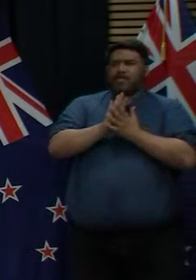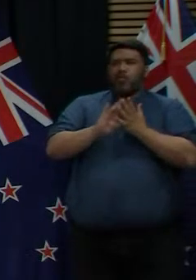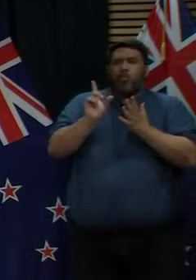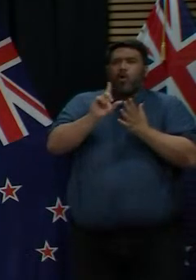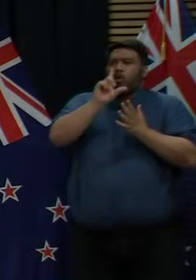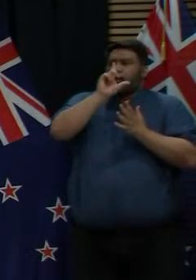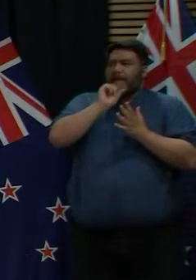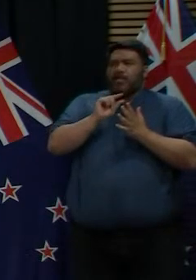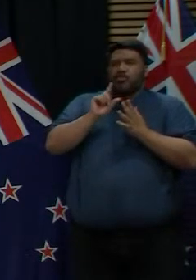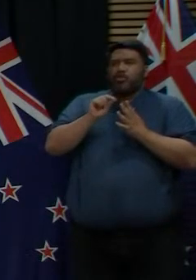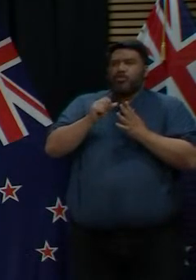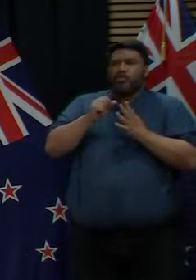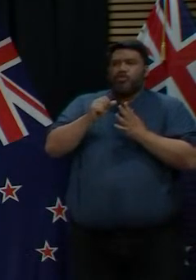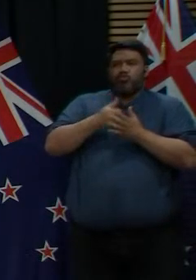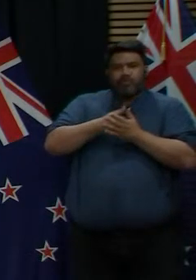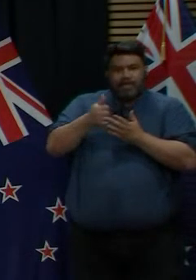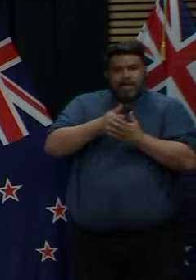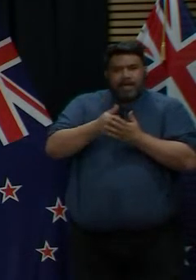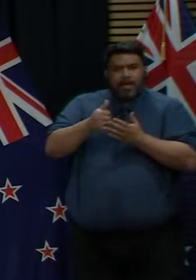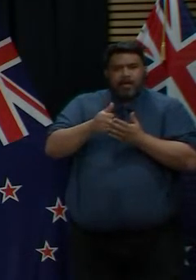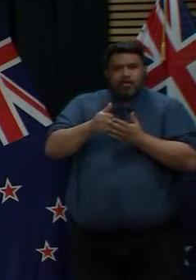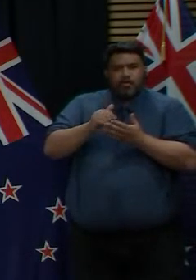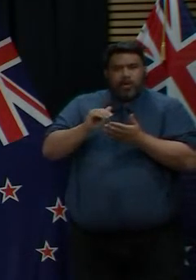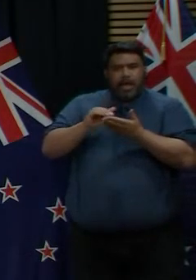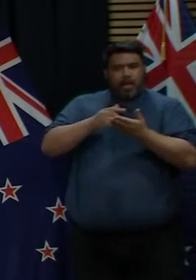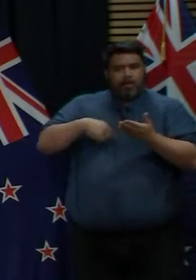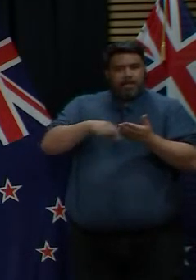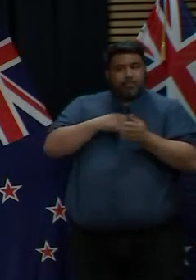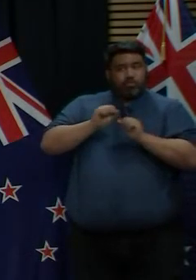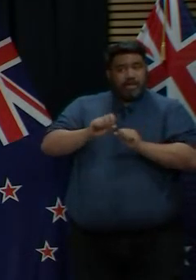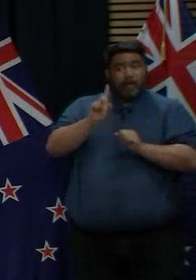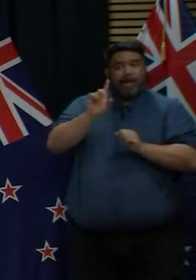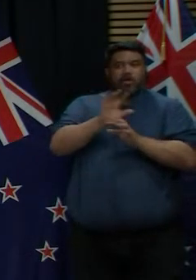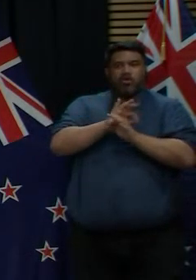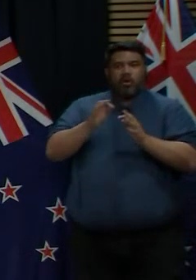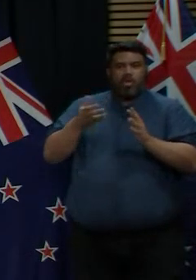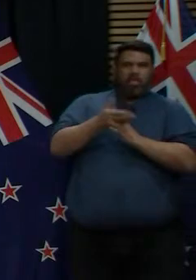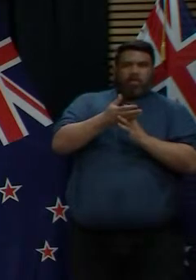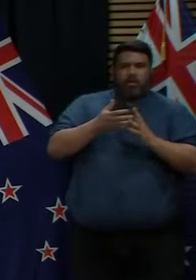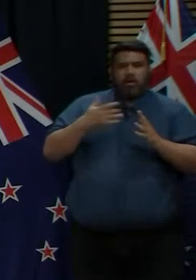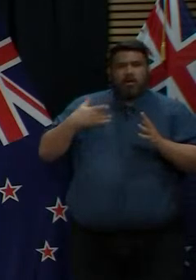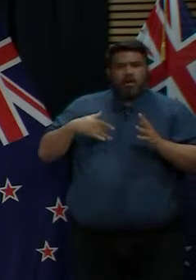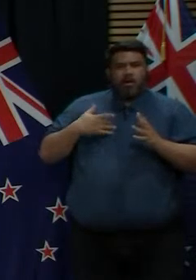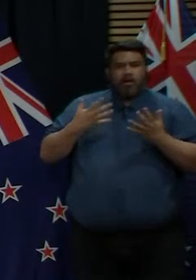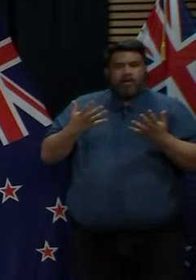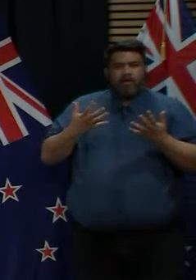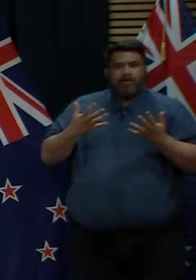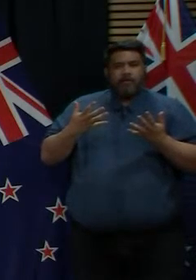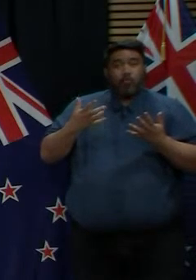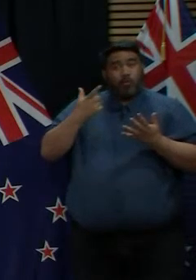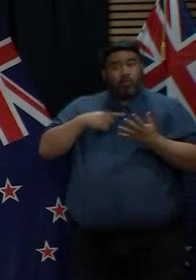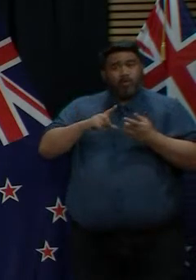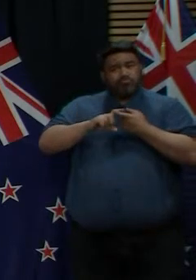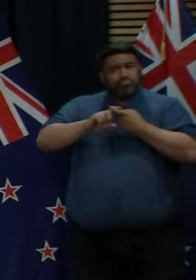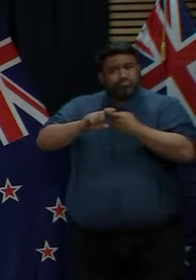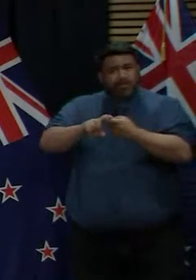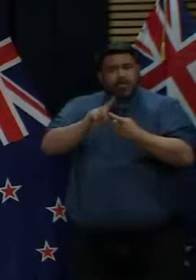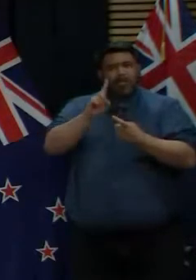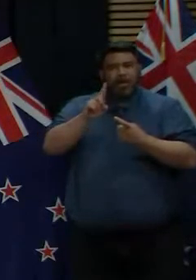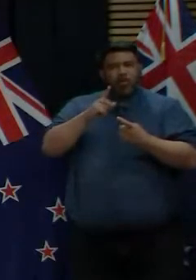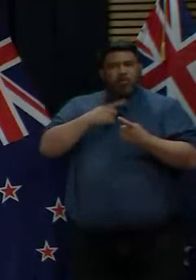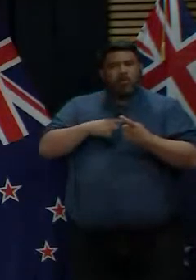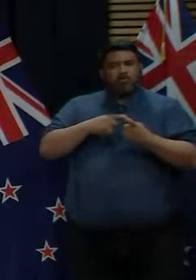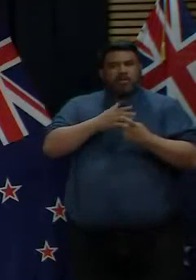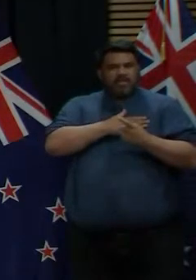on our lives, but will make a difference? And that's one of the guiding principles for us because we want it to be sustainable for people and